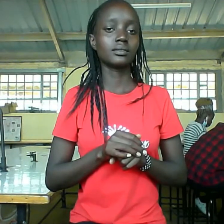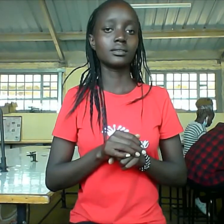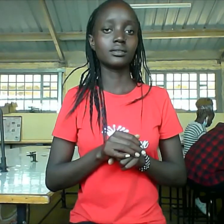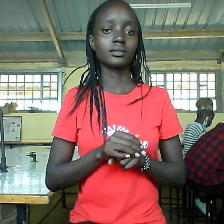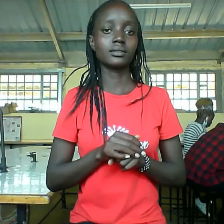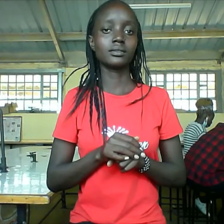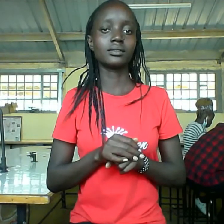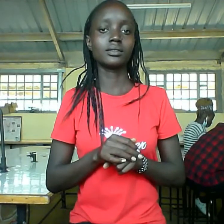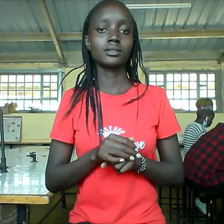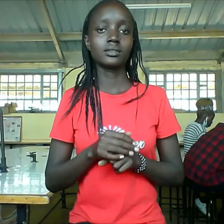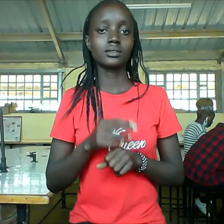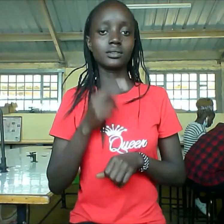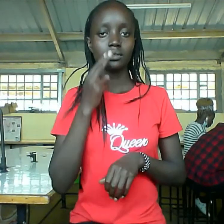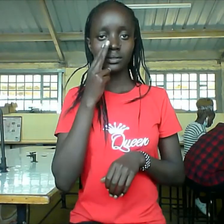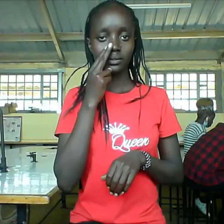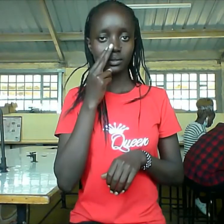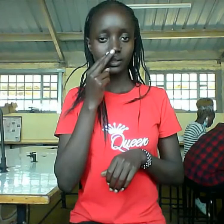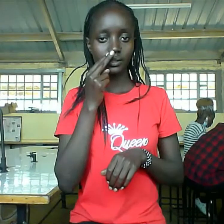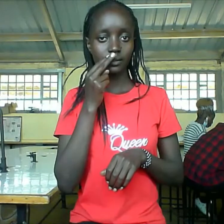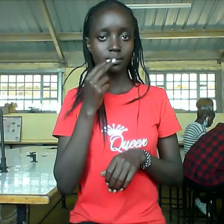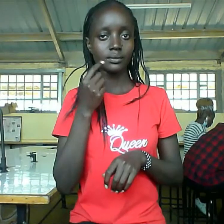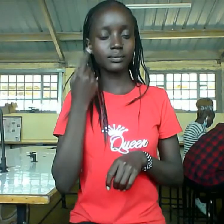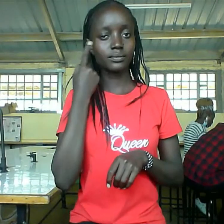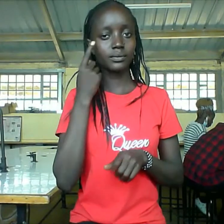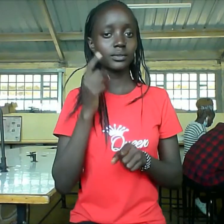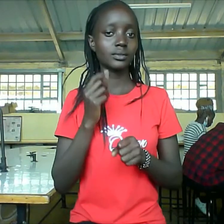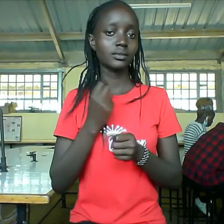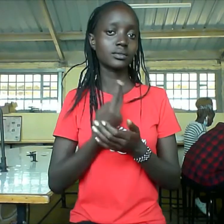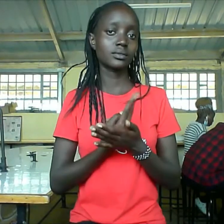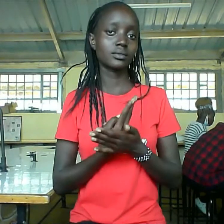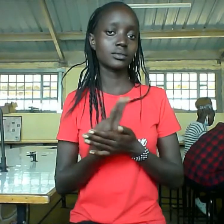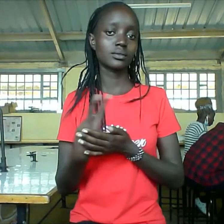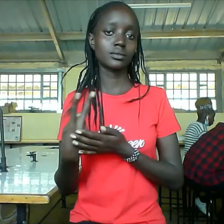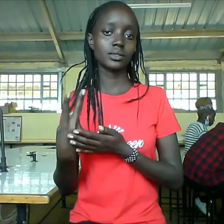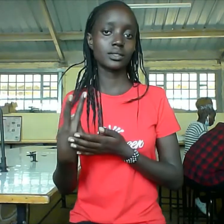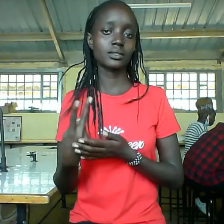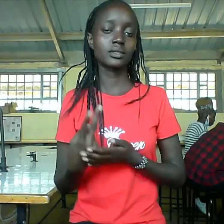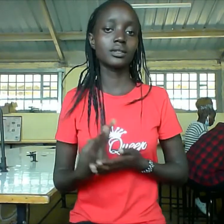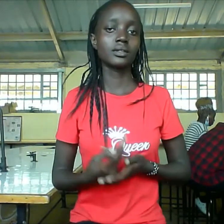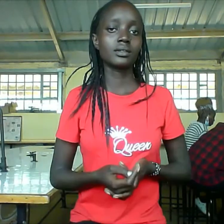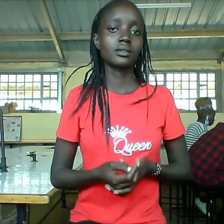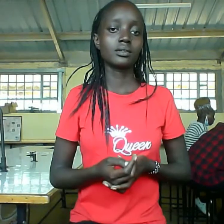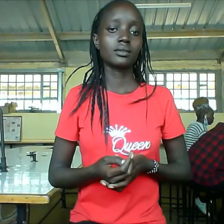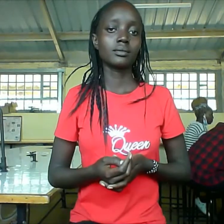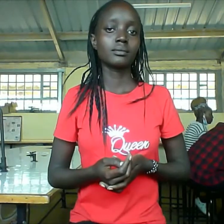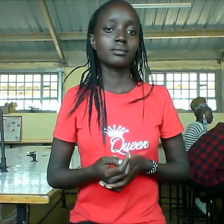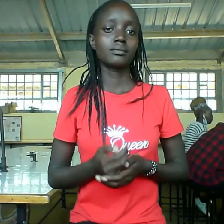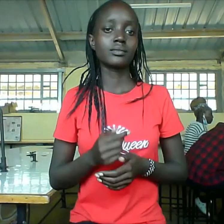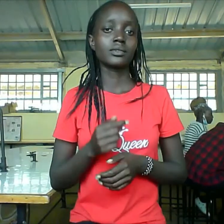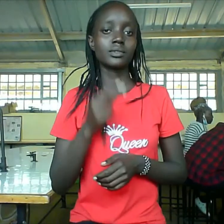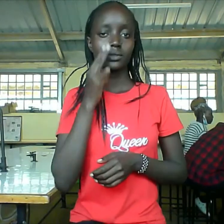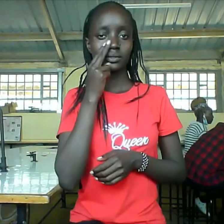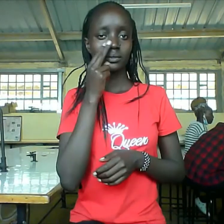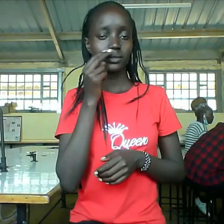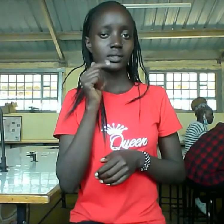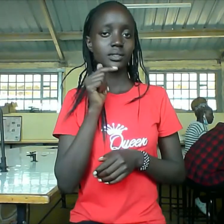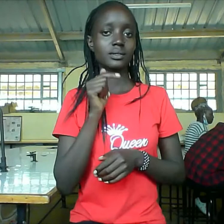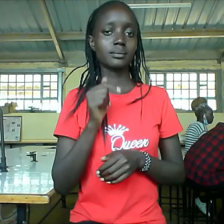Milton about it for the next 2 weeks. The constant dancing made Isaac smile too, and